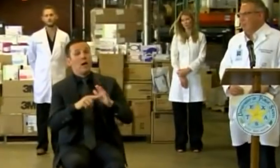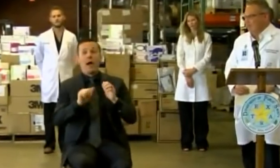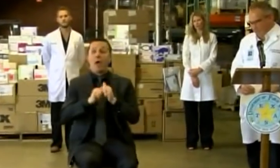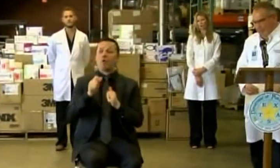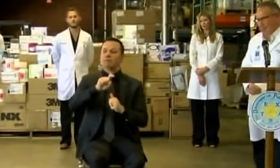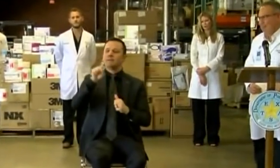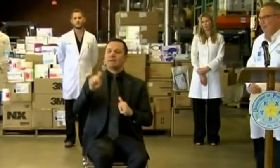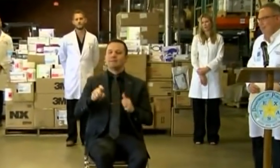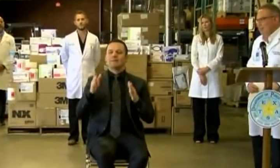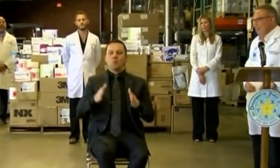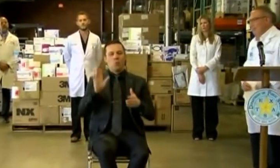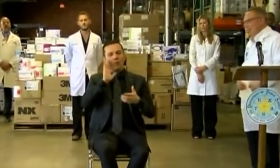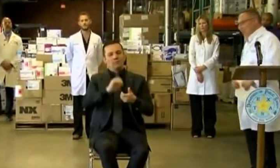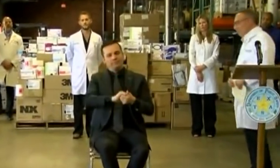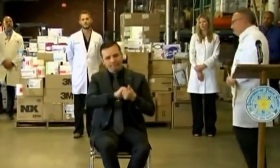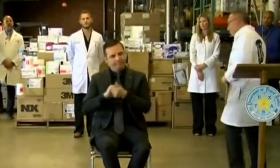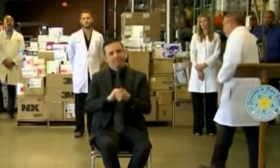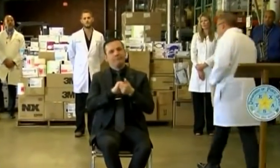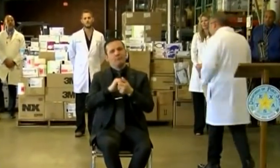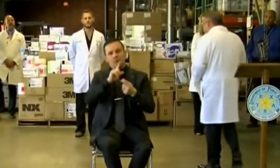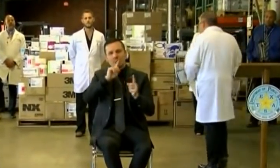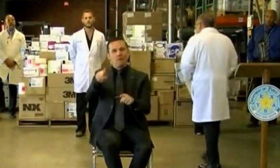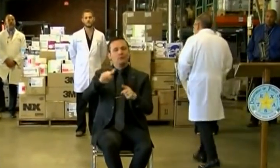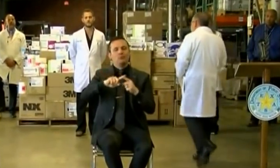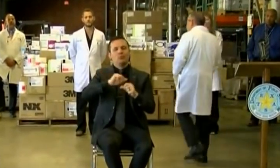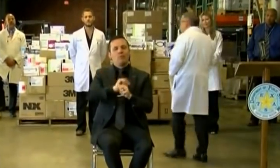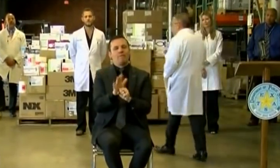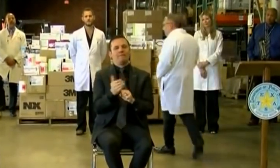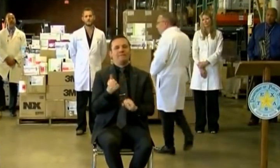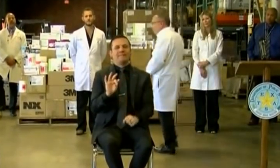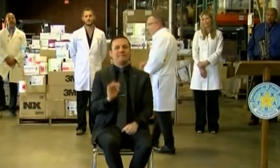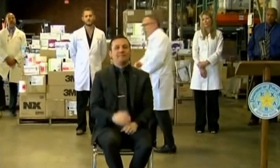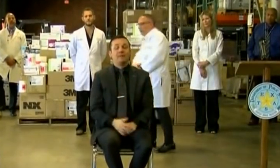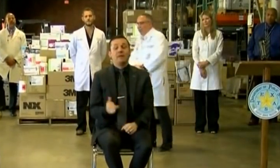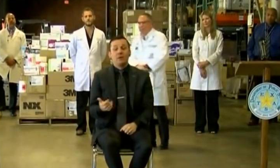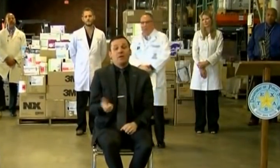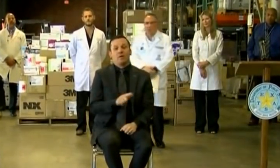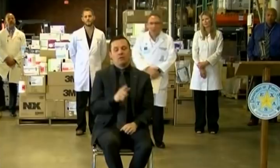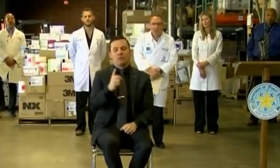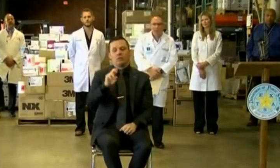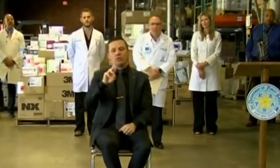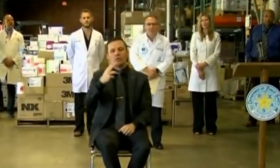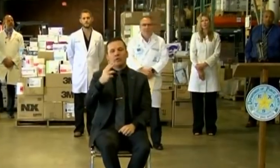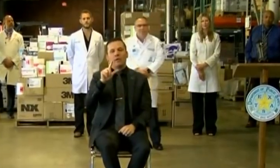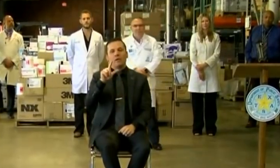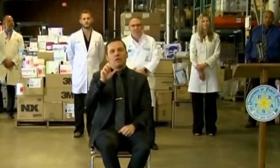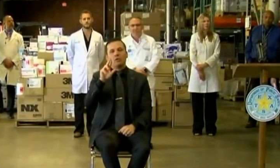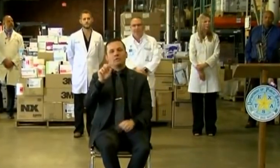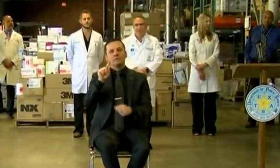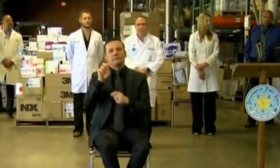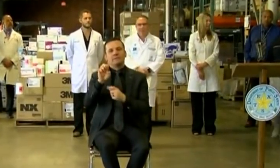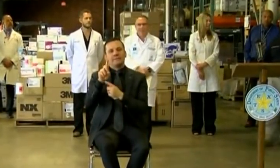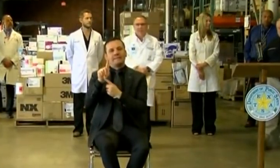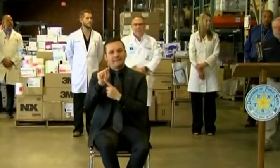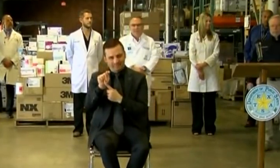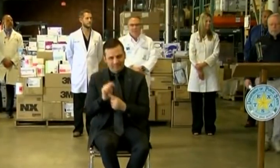come together and respond to COVID-19. Thank you. Sure. Next, I'll call up Dr. Hellerstedt.